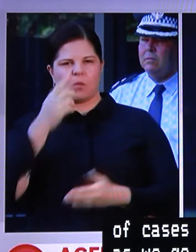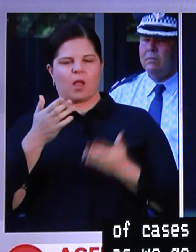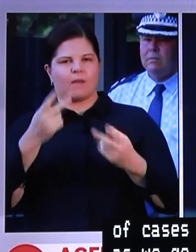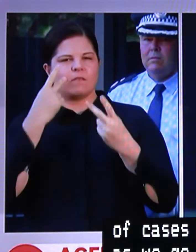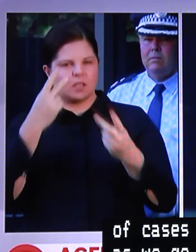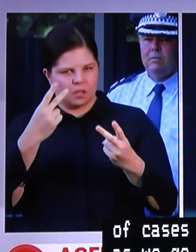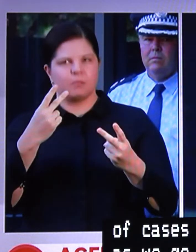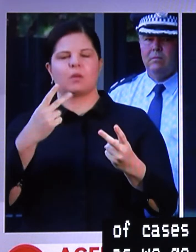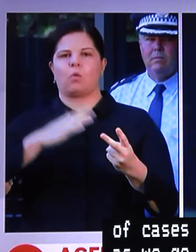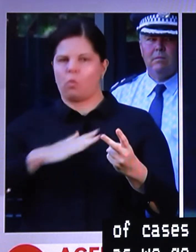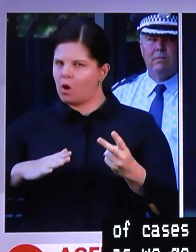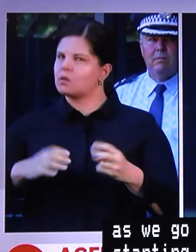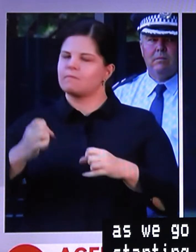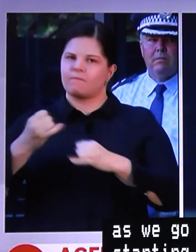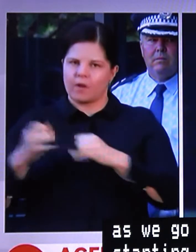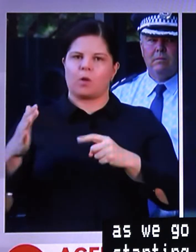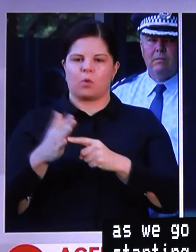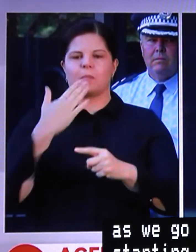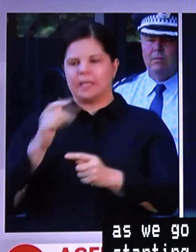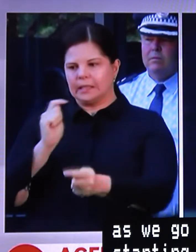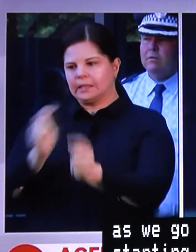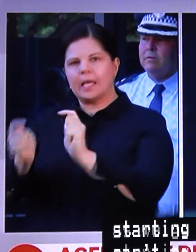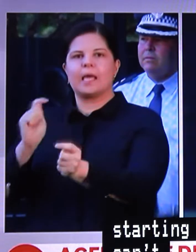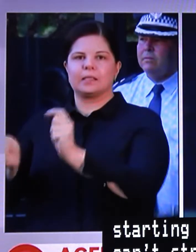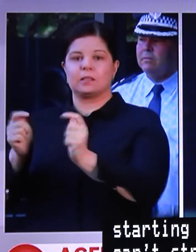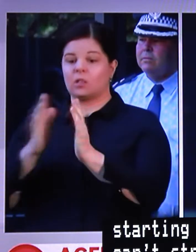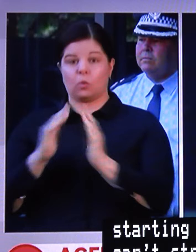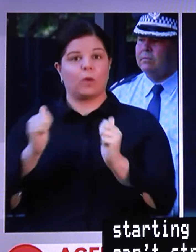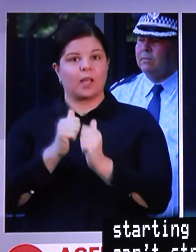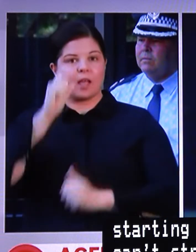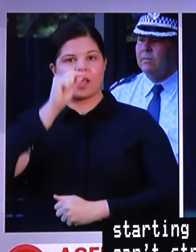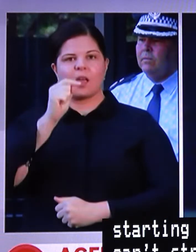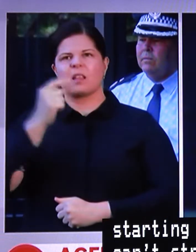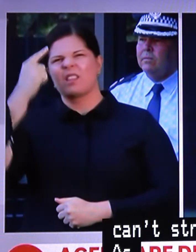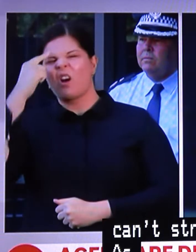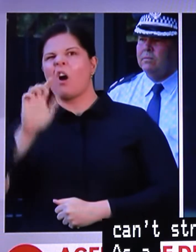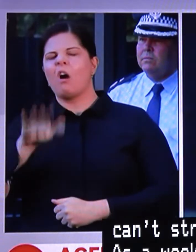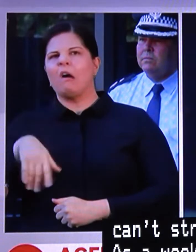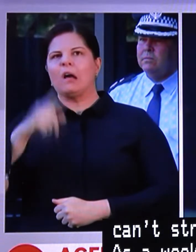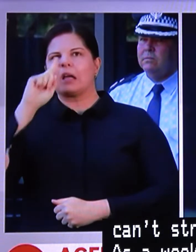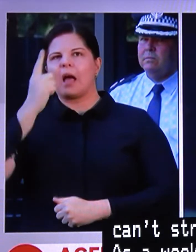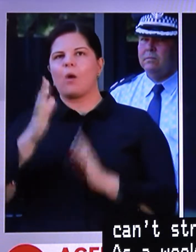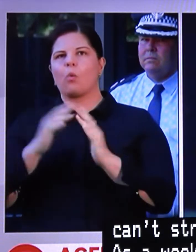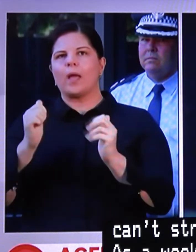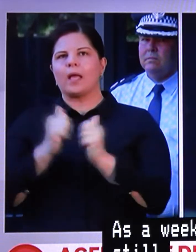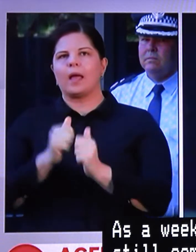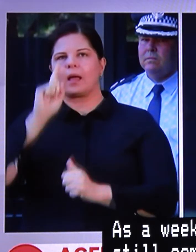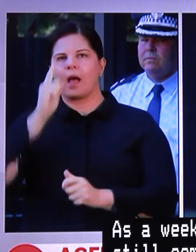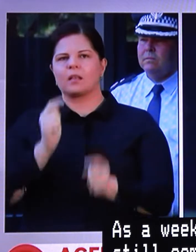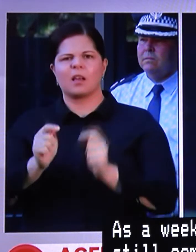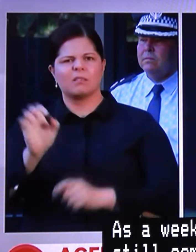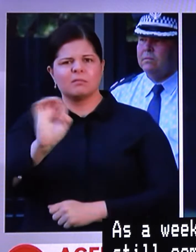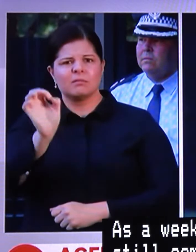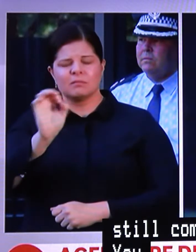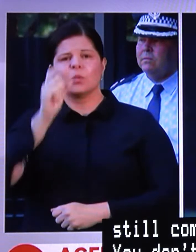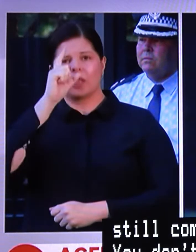important that is. So as a weekend, please make sure you still come forward and get tested. You don't need to wait till Monday, because hours could be